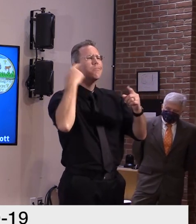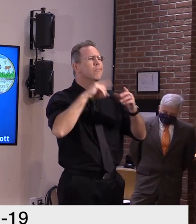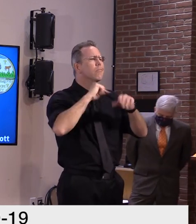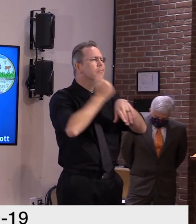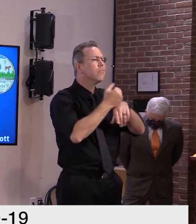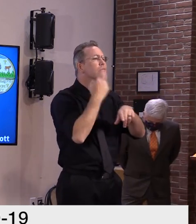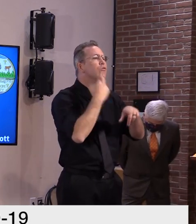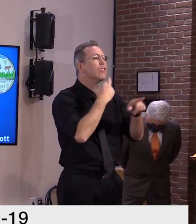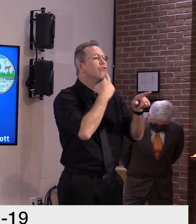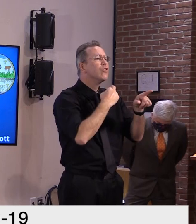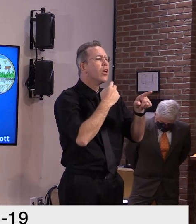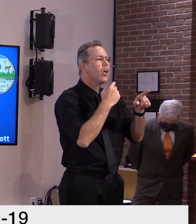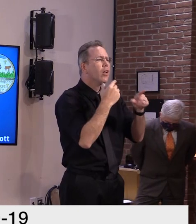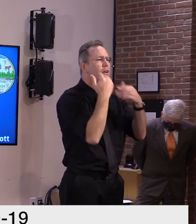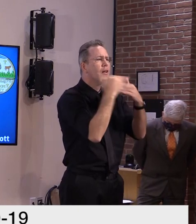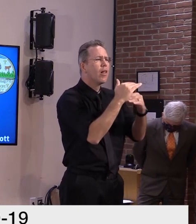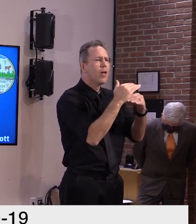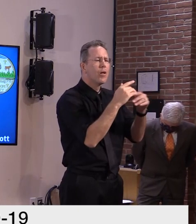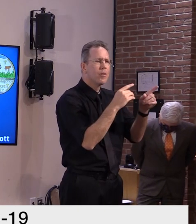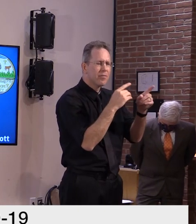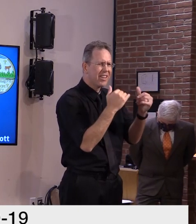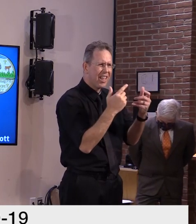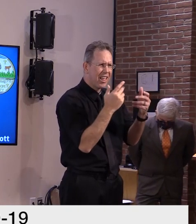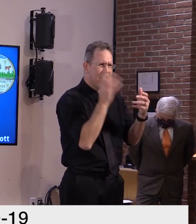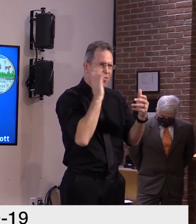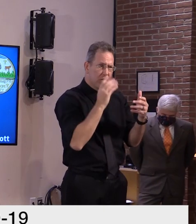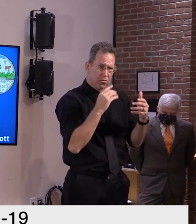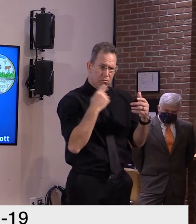policy on alcohol service?